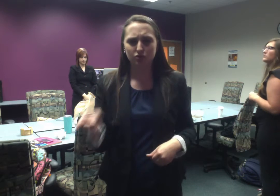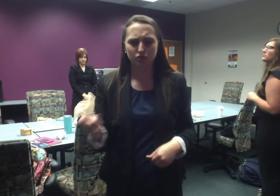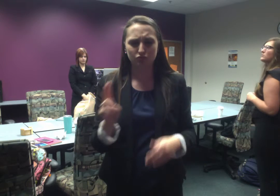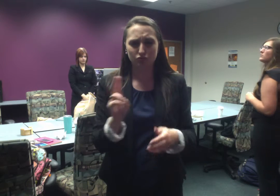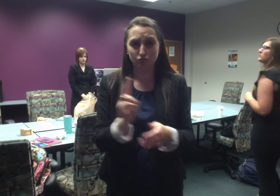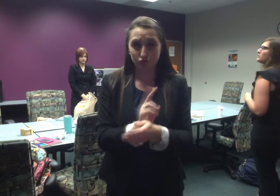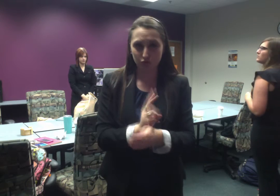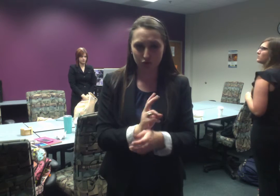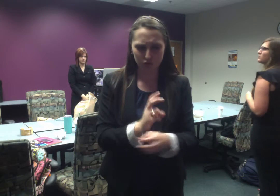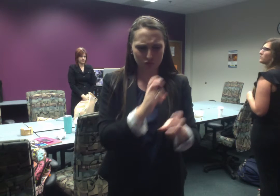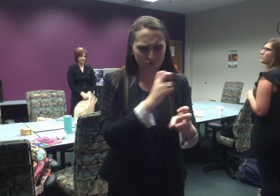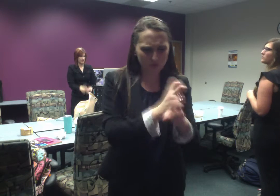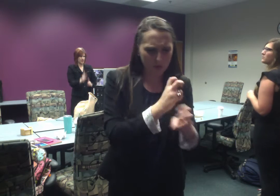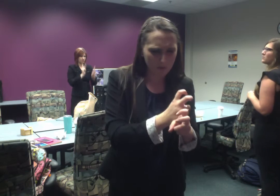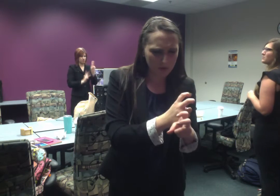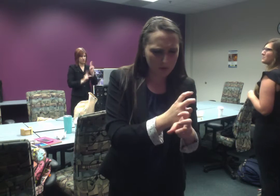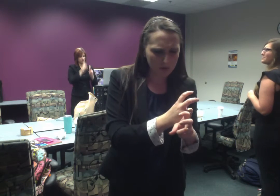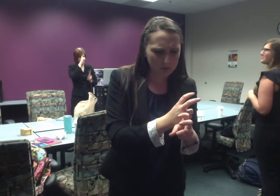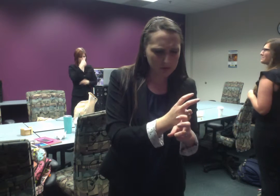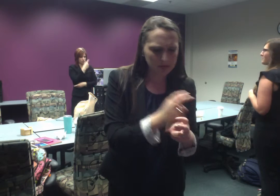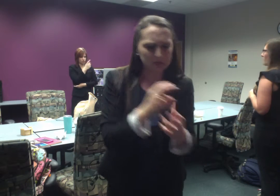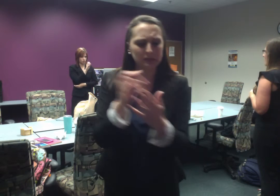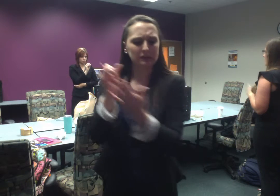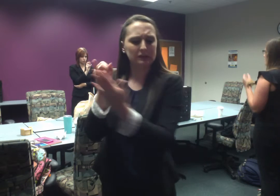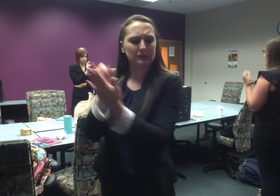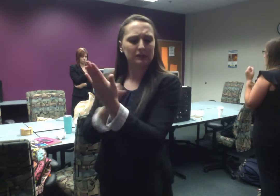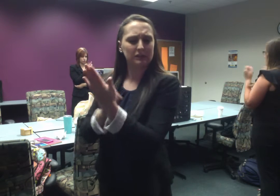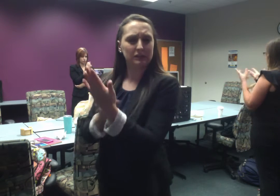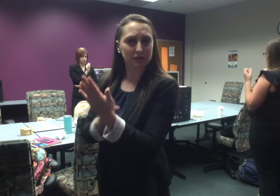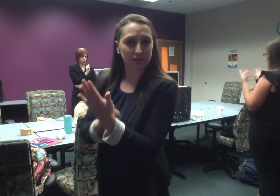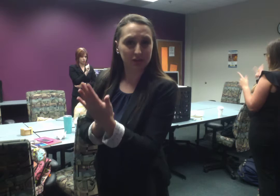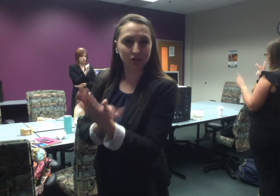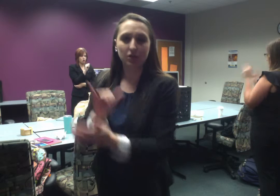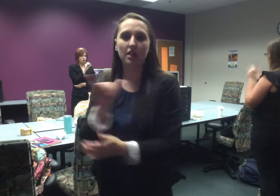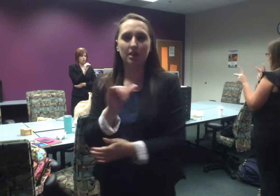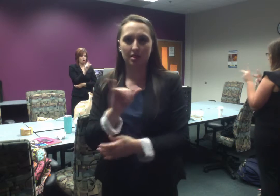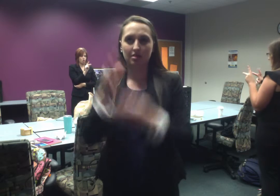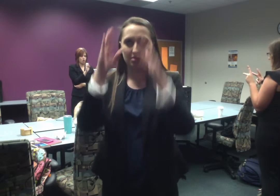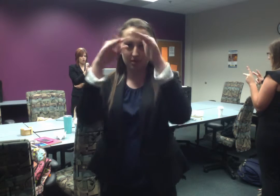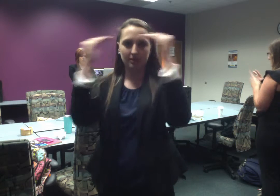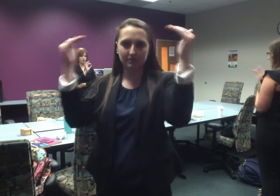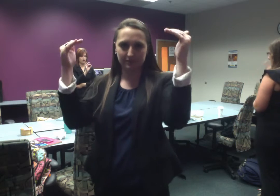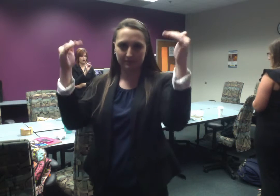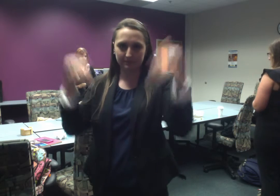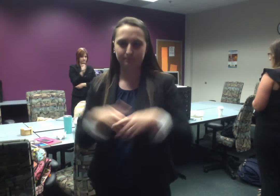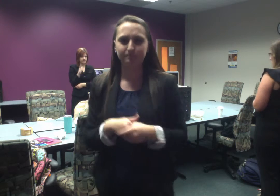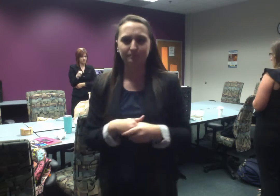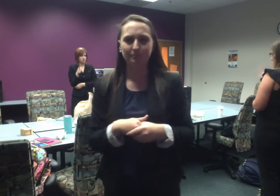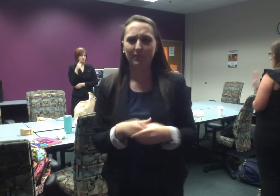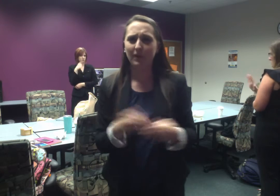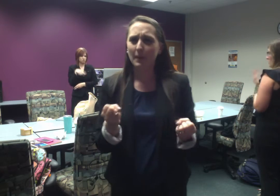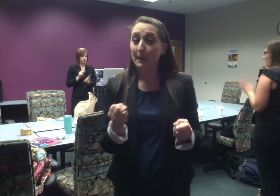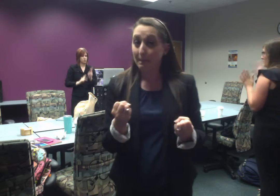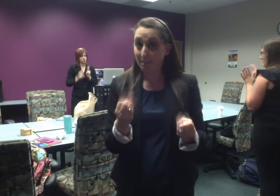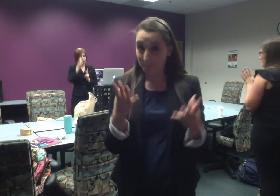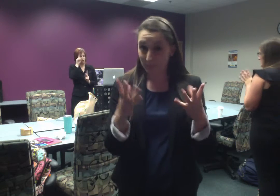People thought she was kind of dreary and gloomy for painting bones from dead animals. But she didn't think that at all. She